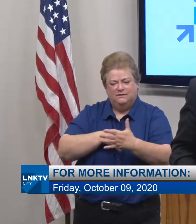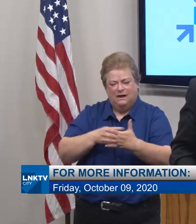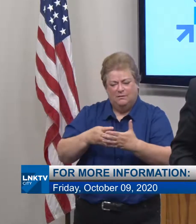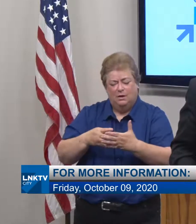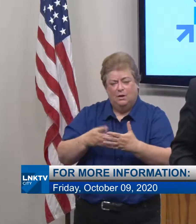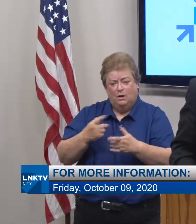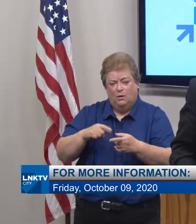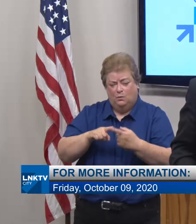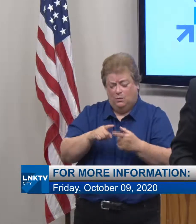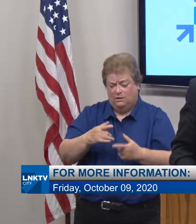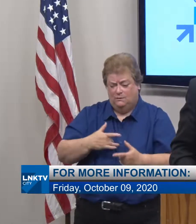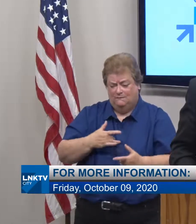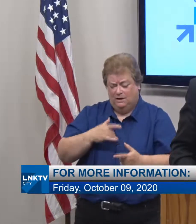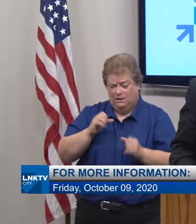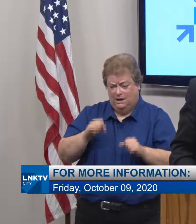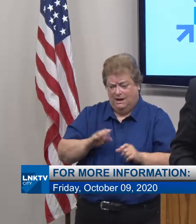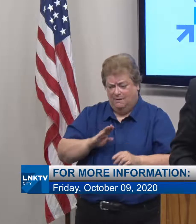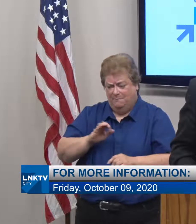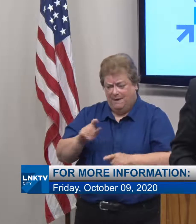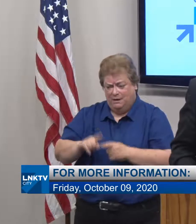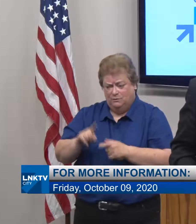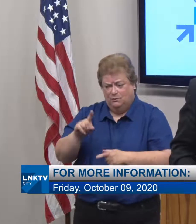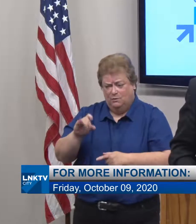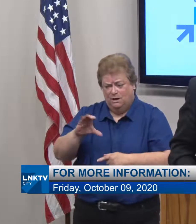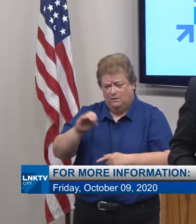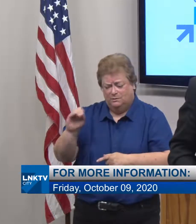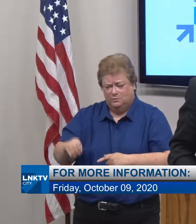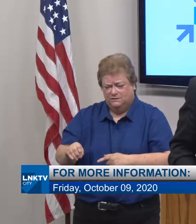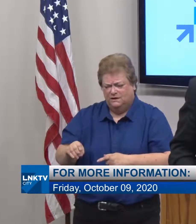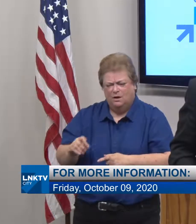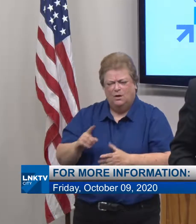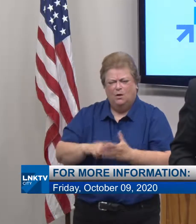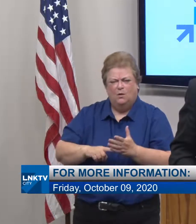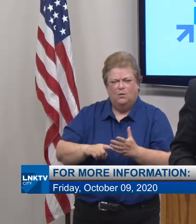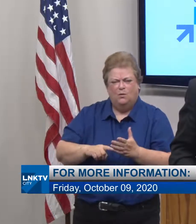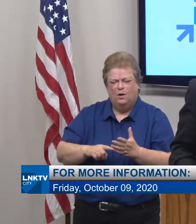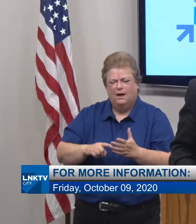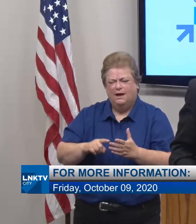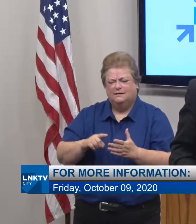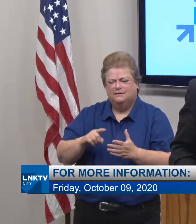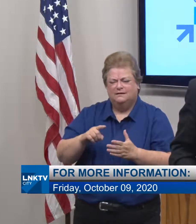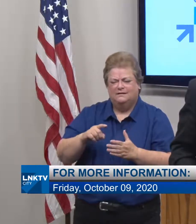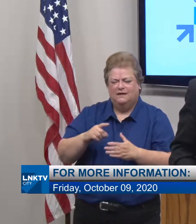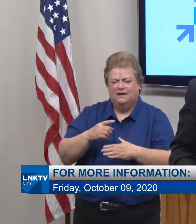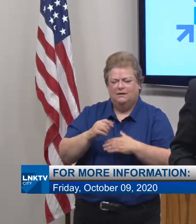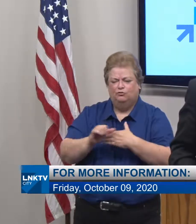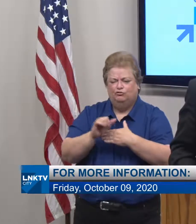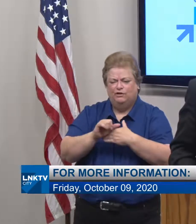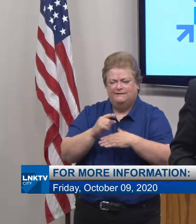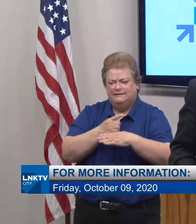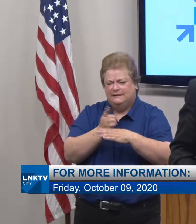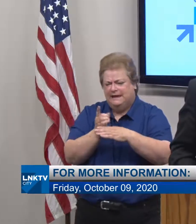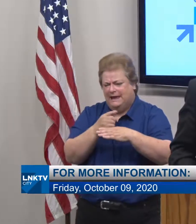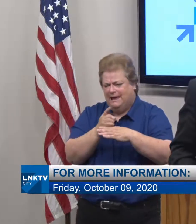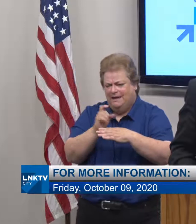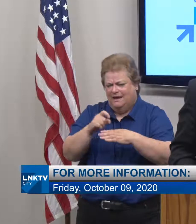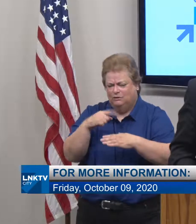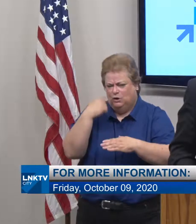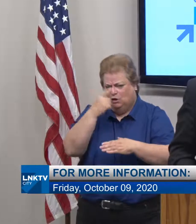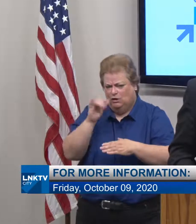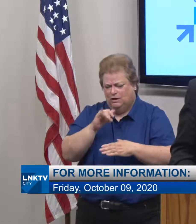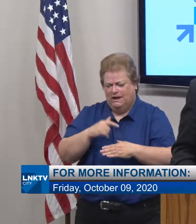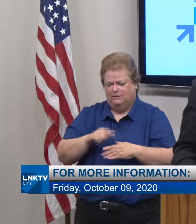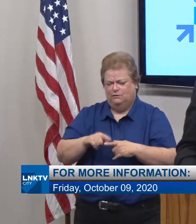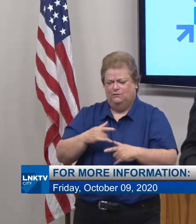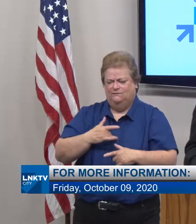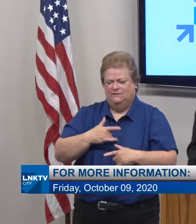back to 100% in person, or what kind of factors, what would the risk dial have to look like in order for you to feel safe